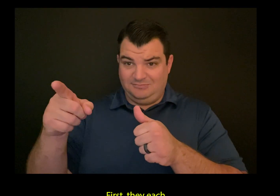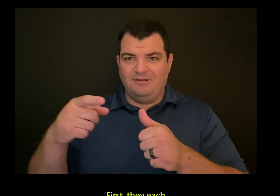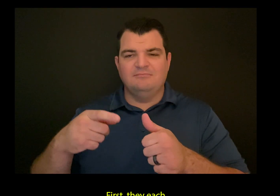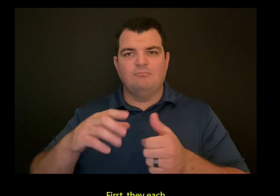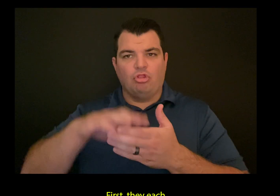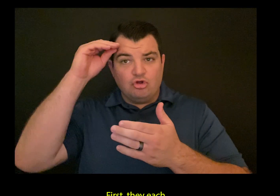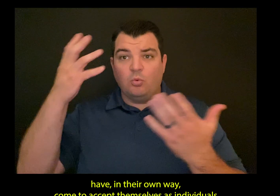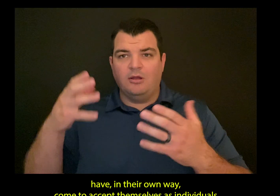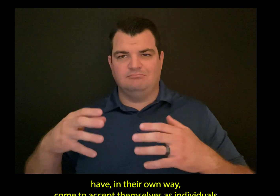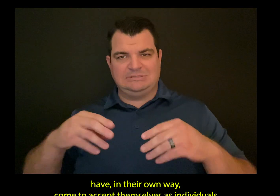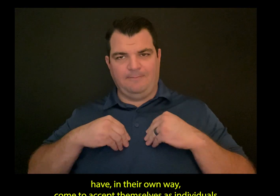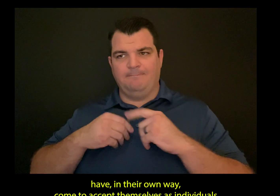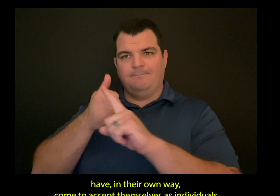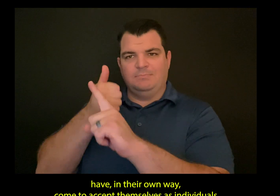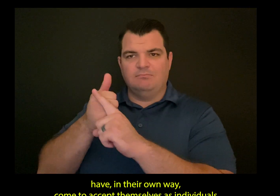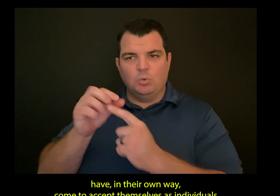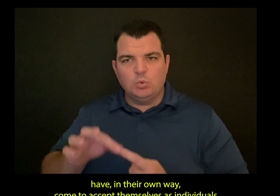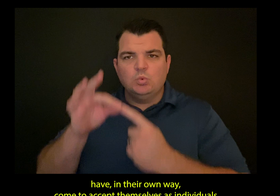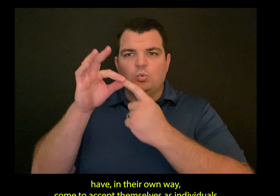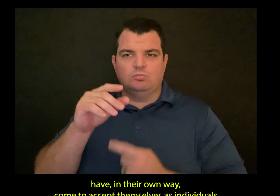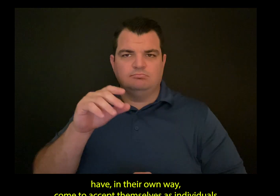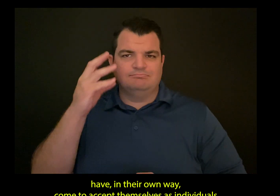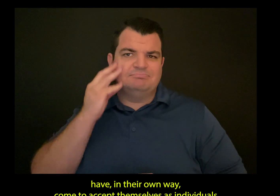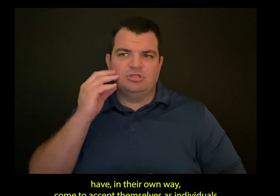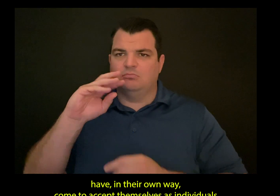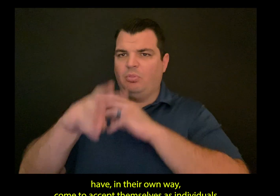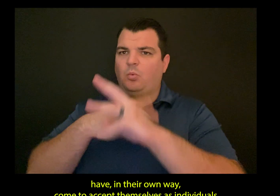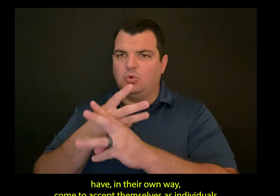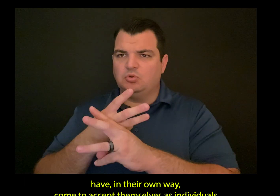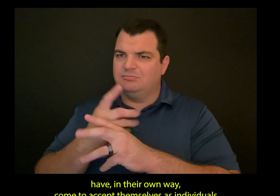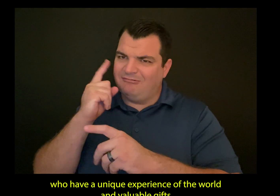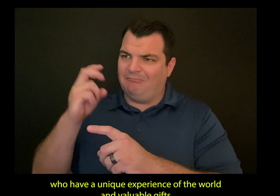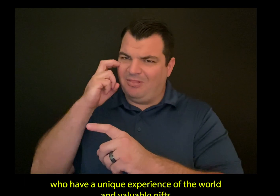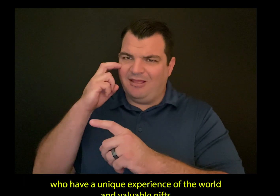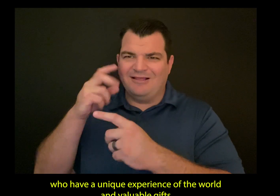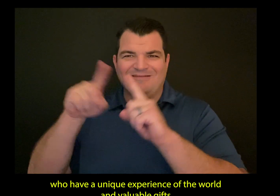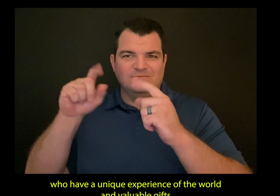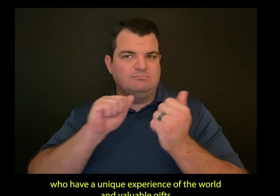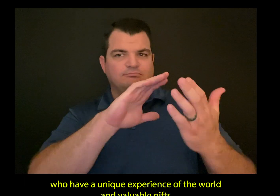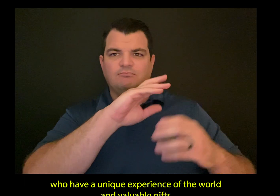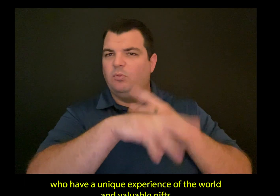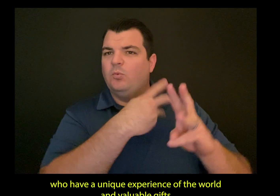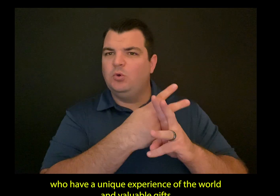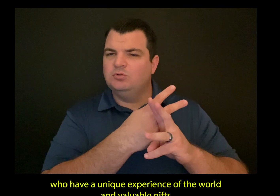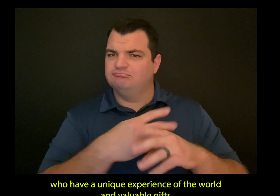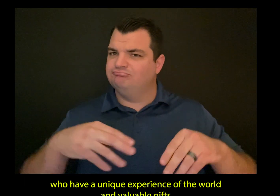First, they each have, in their own way, come to accept themselves as individuals who have a unique experience of the world